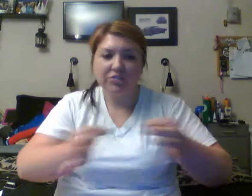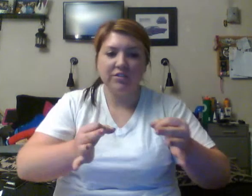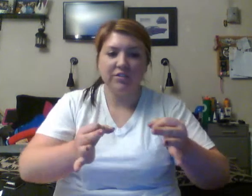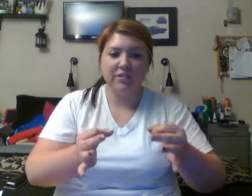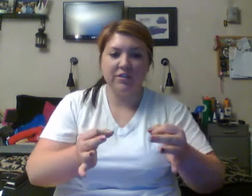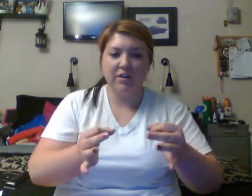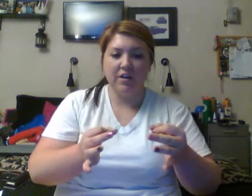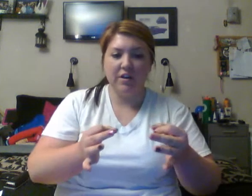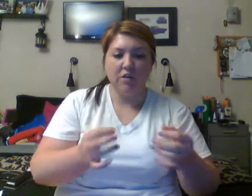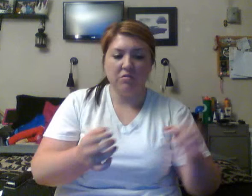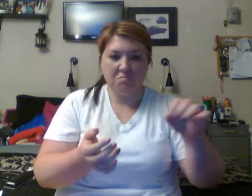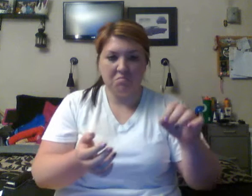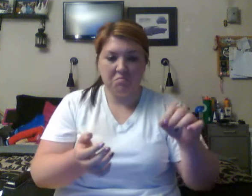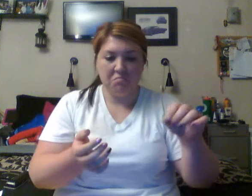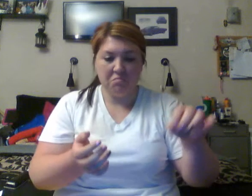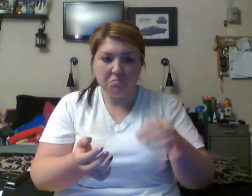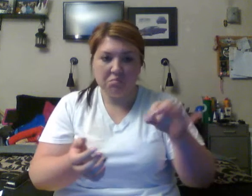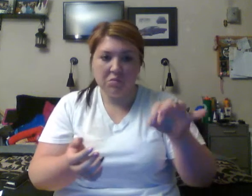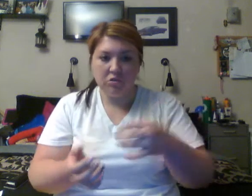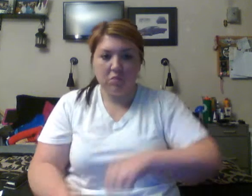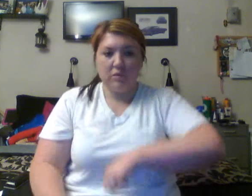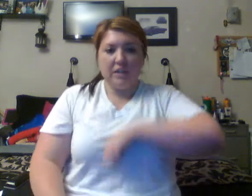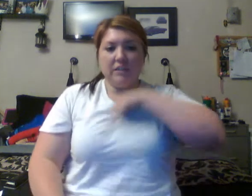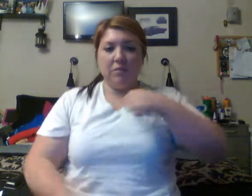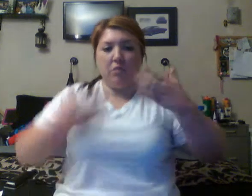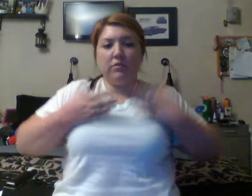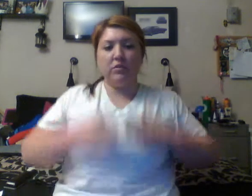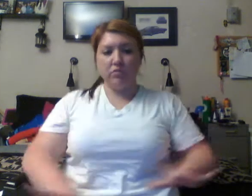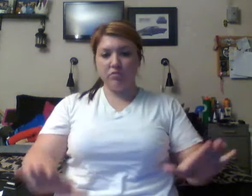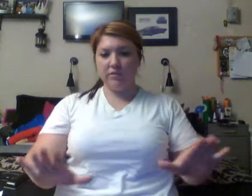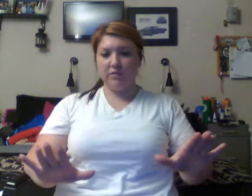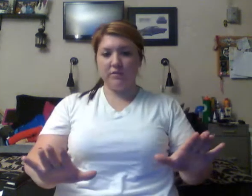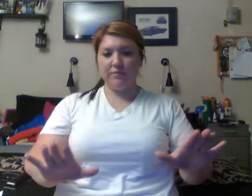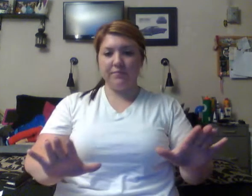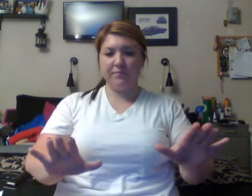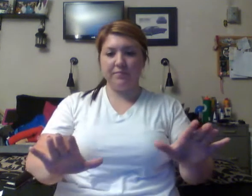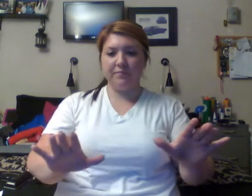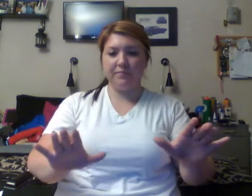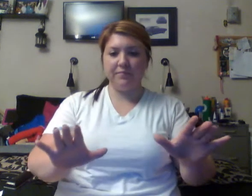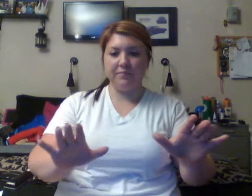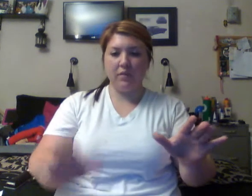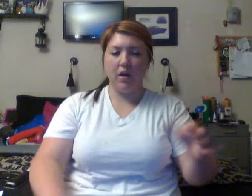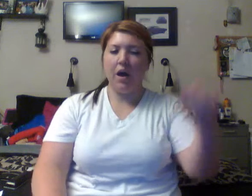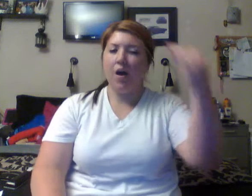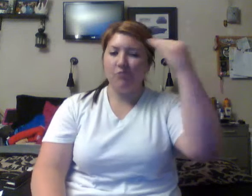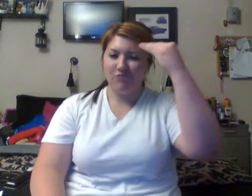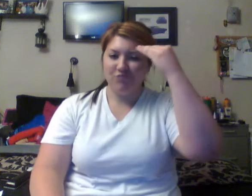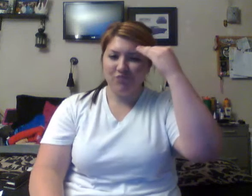a zipper in a dress. I believe I'll start with the assumption that everybody listening to this or looking at